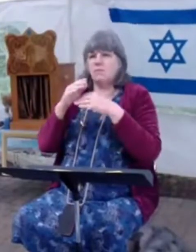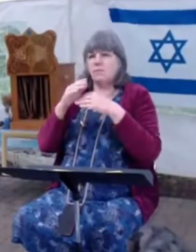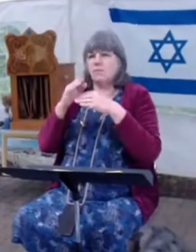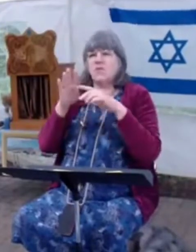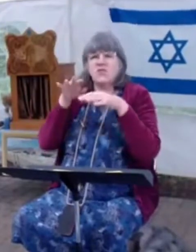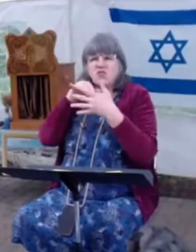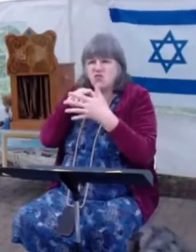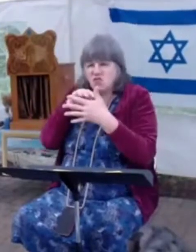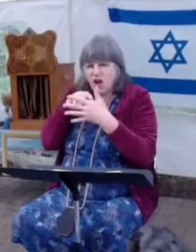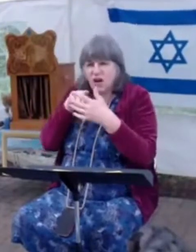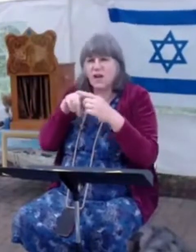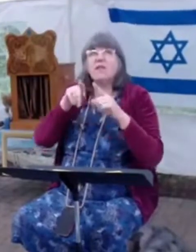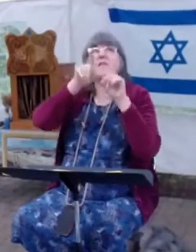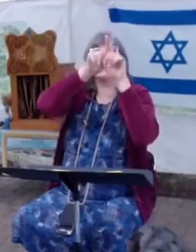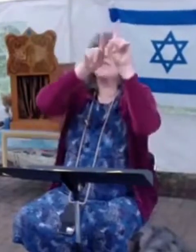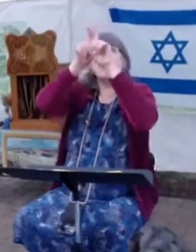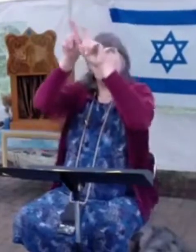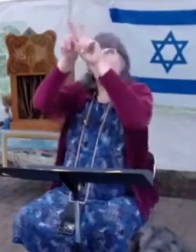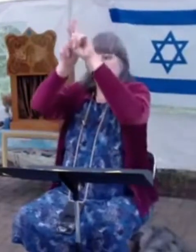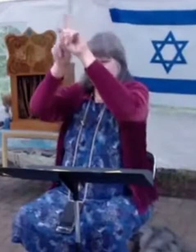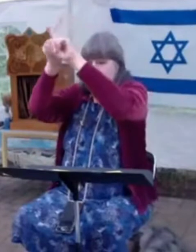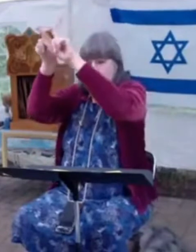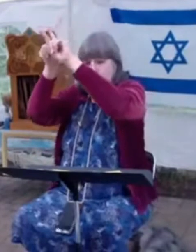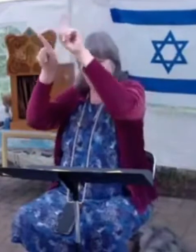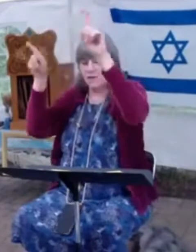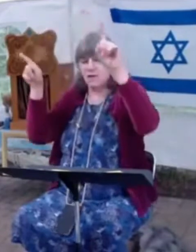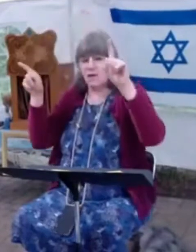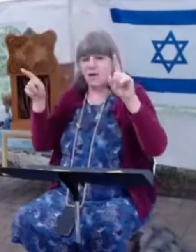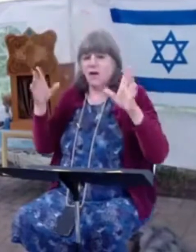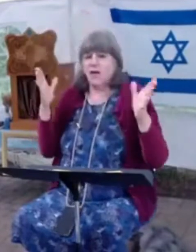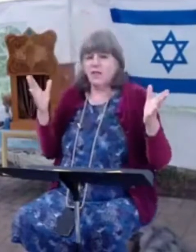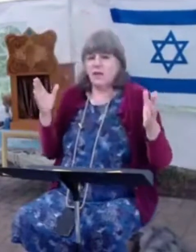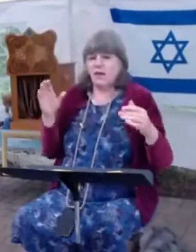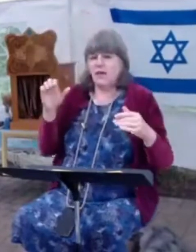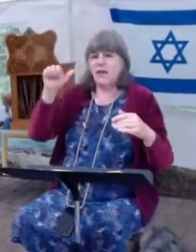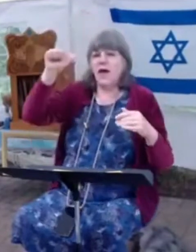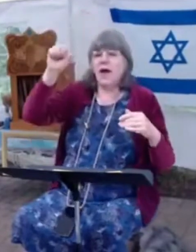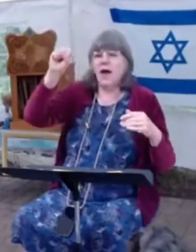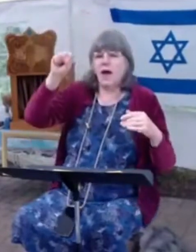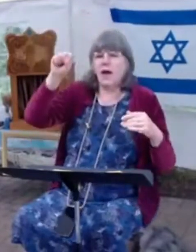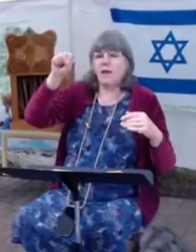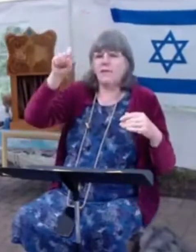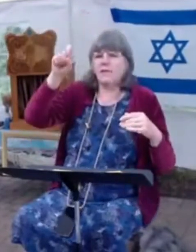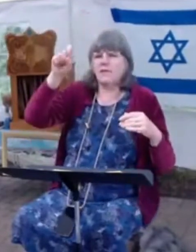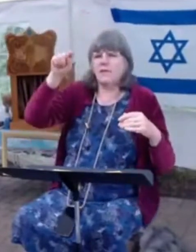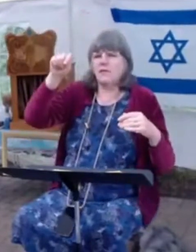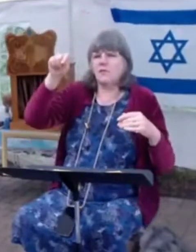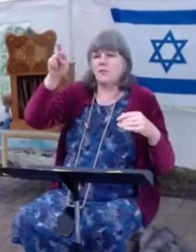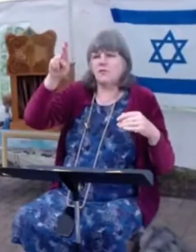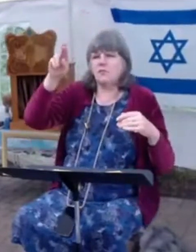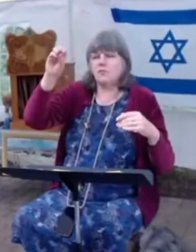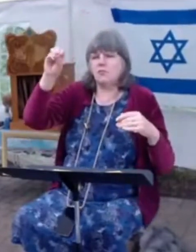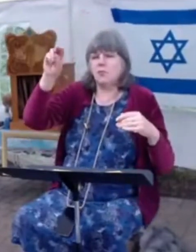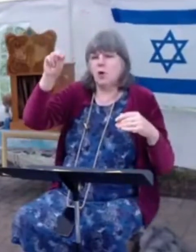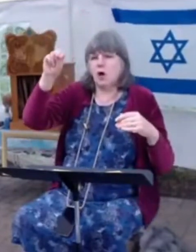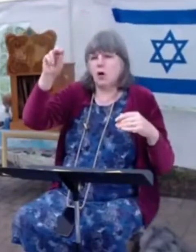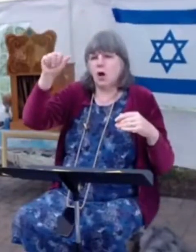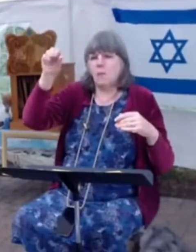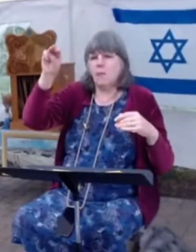the book of Job called Matzarot, which means, are you ready for that?